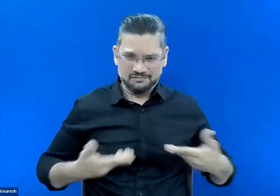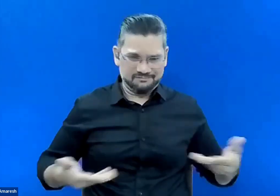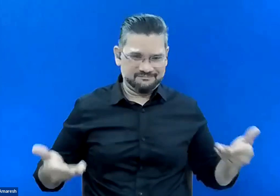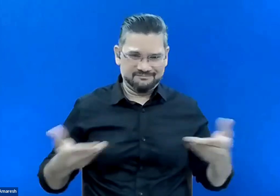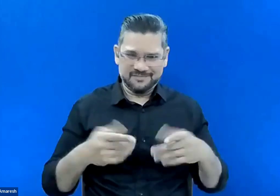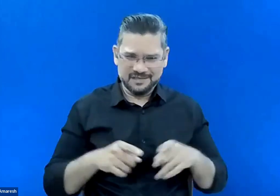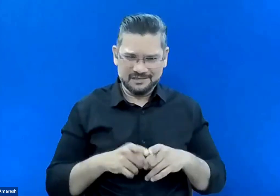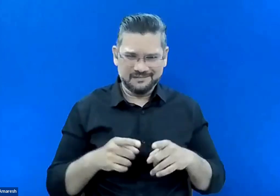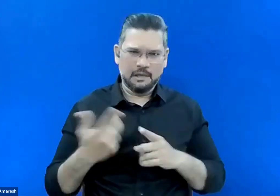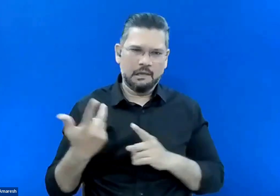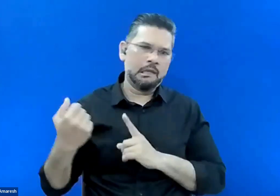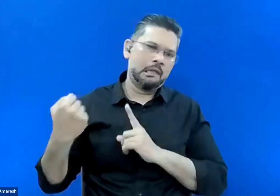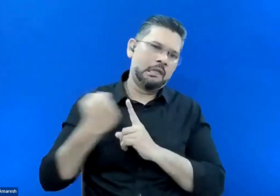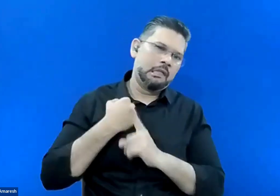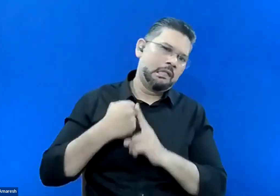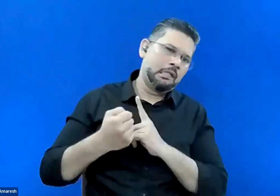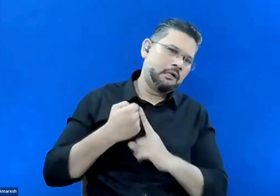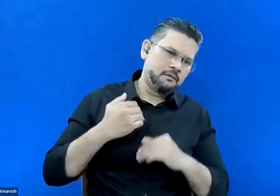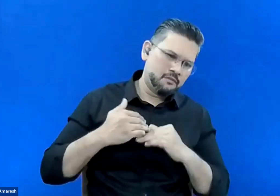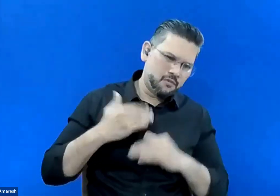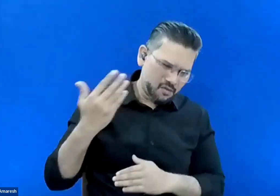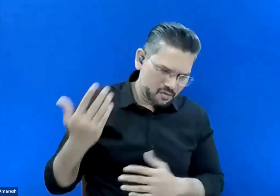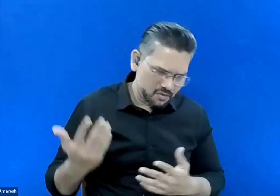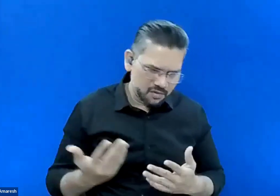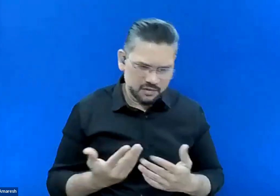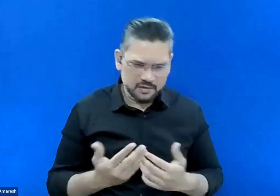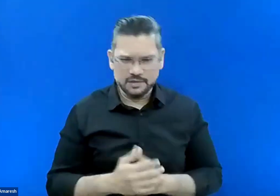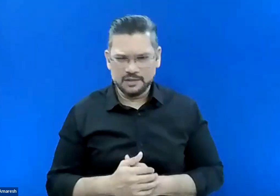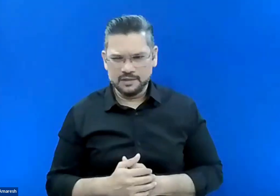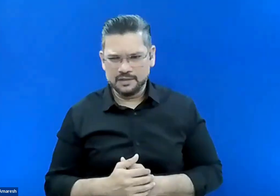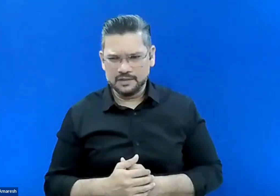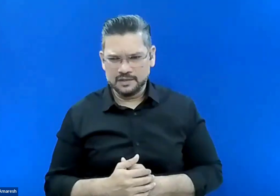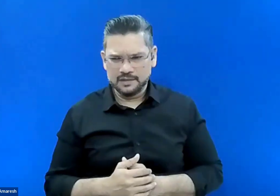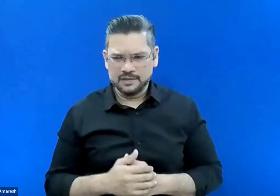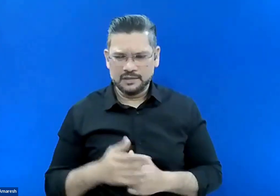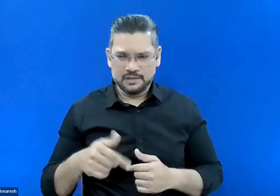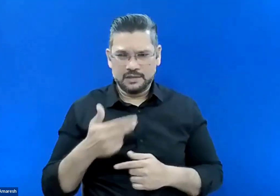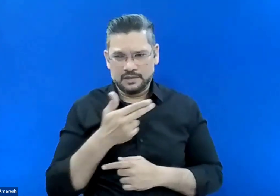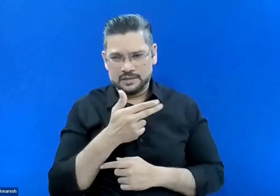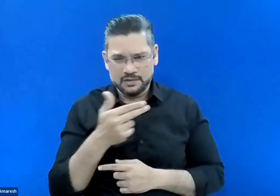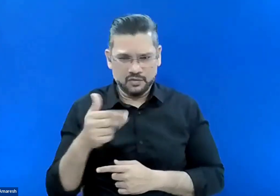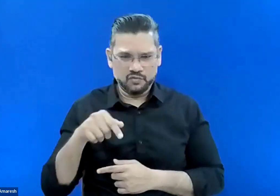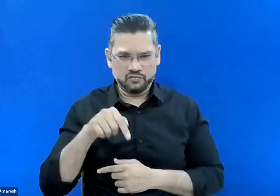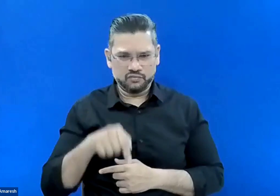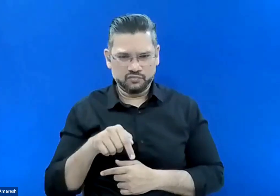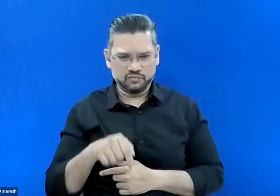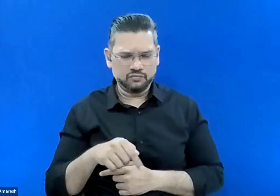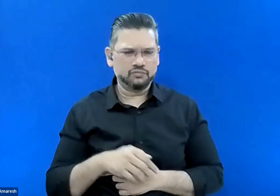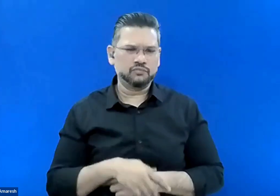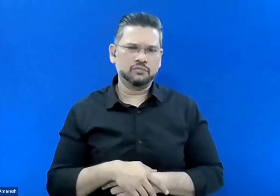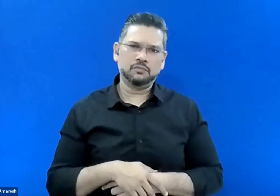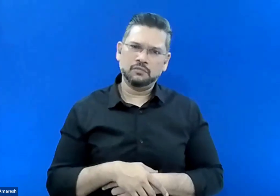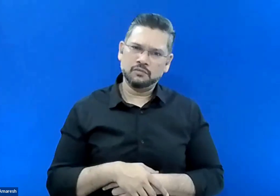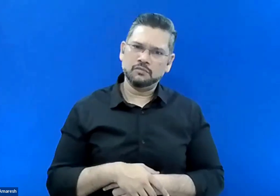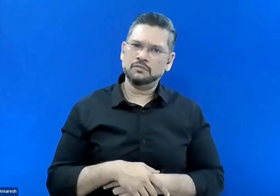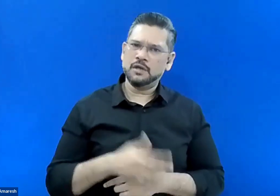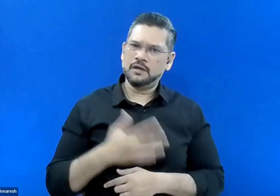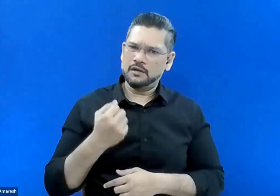because for them, it's just not normal. Because, you know, Indonesia, as an example, there